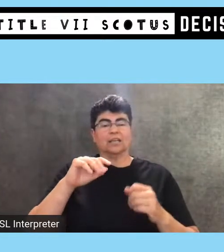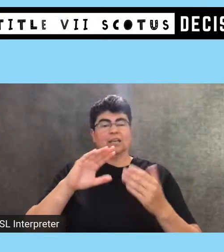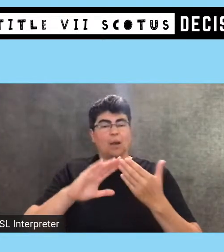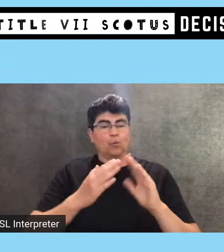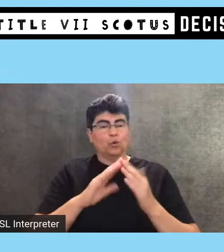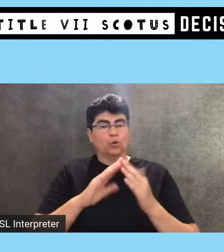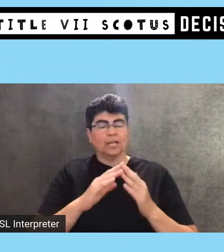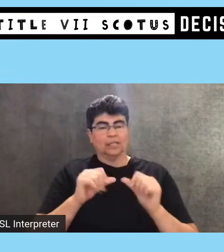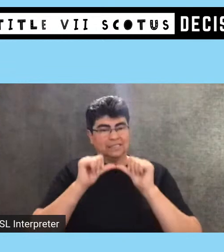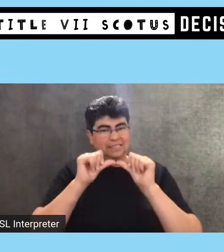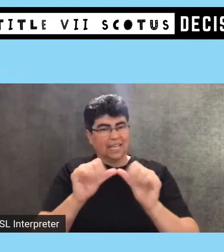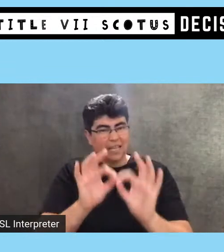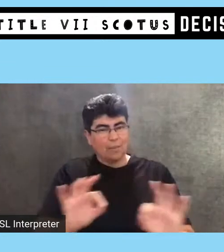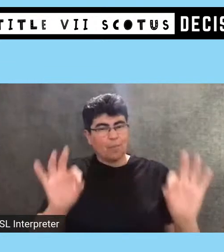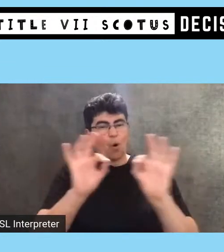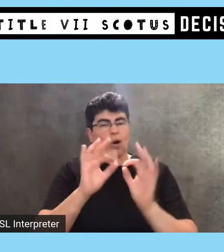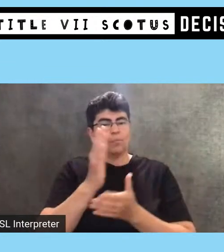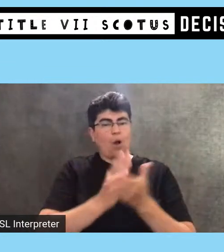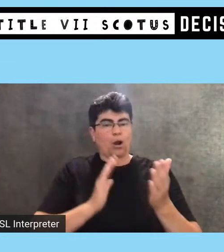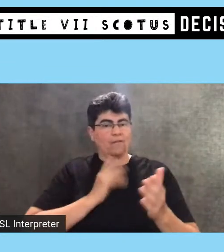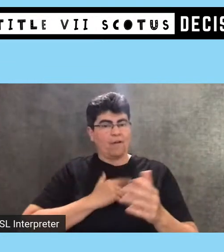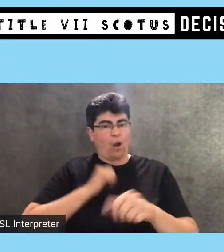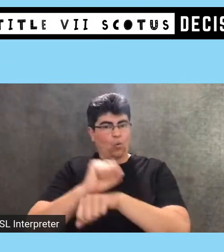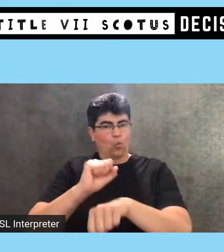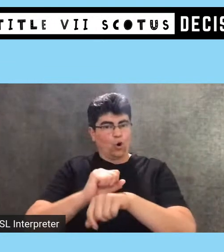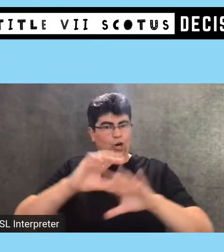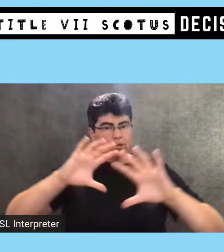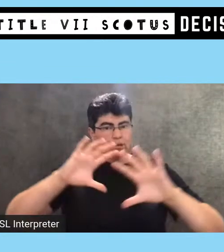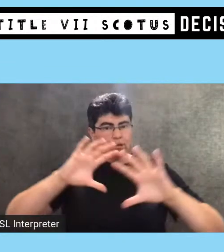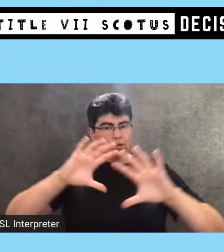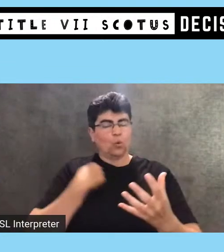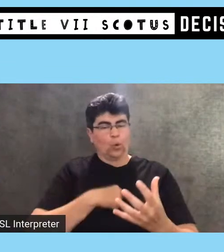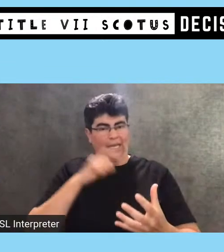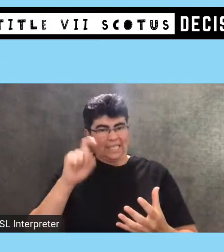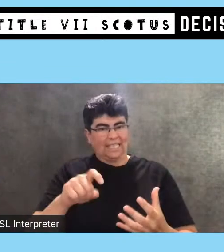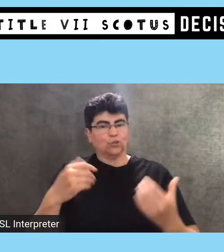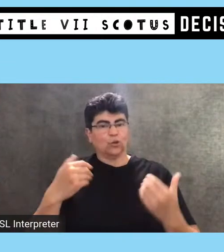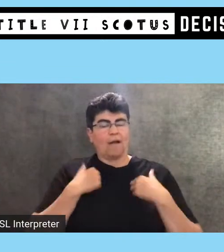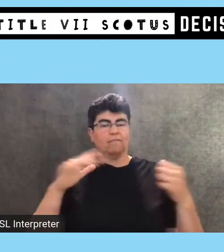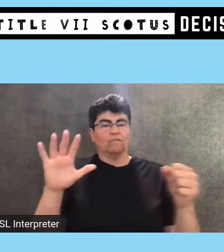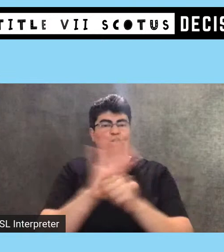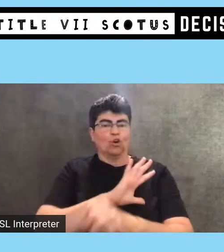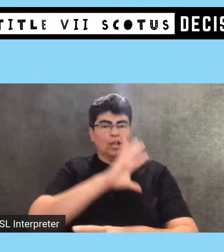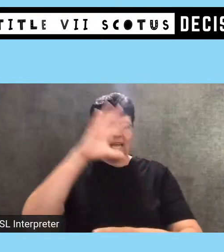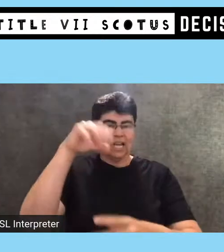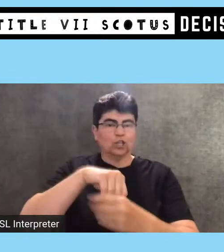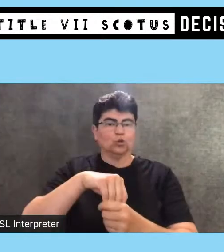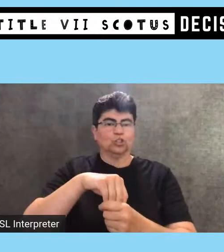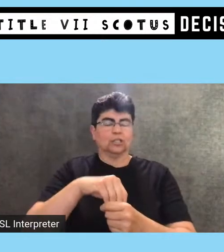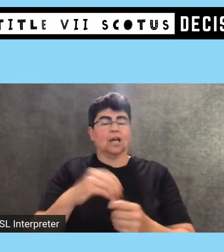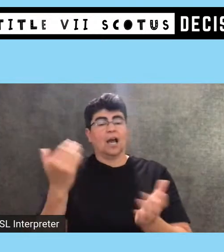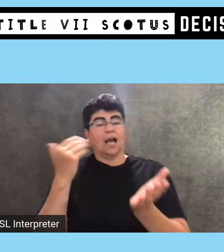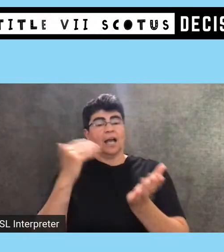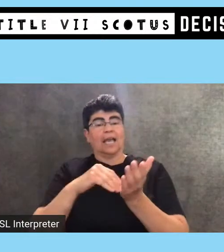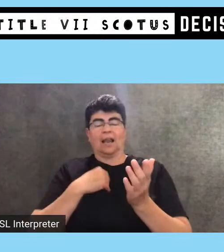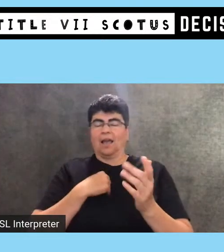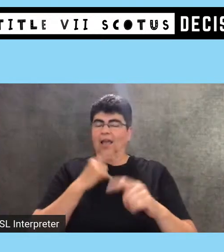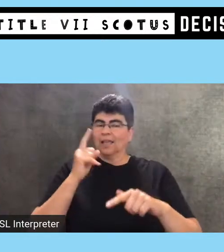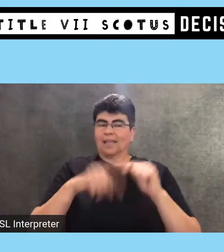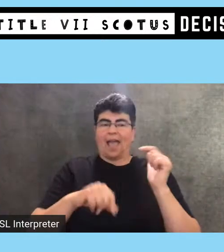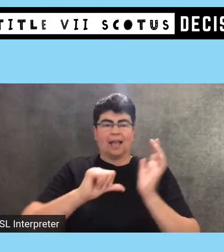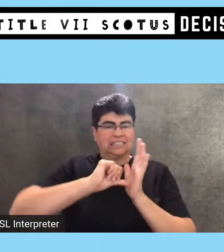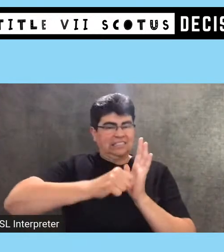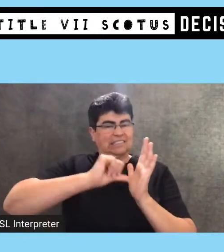important part of our workforce, we need to have full inclusion. So again, I cannot state